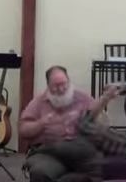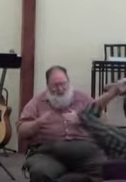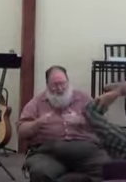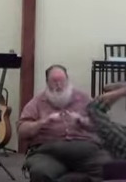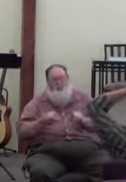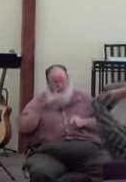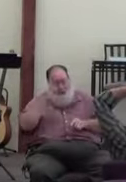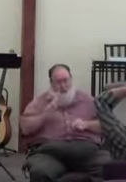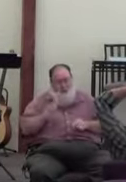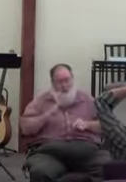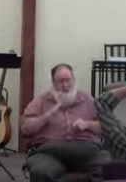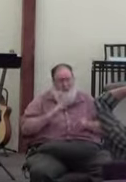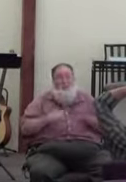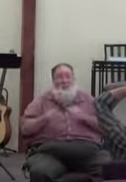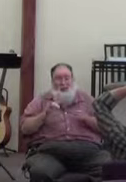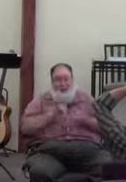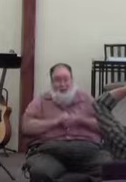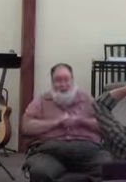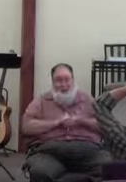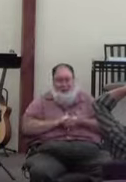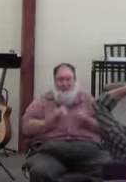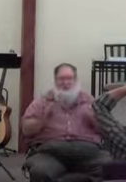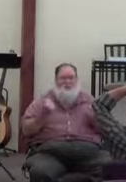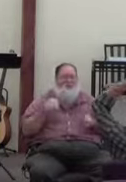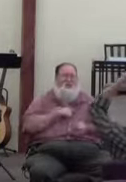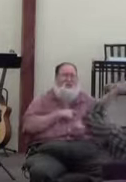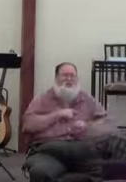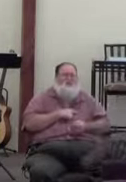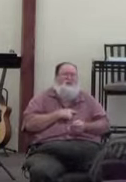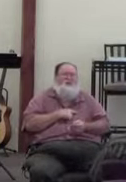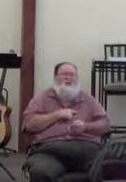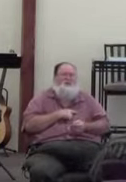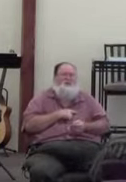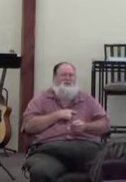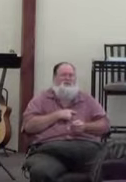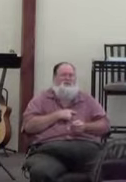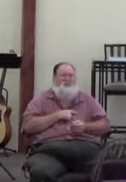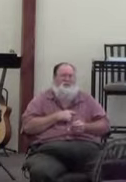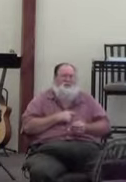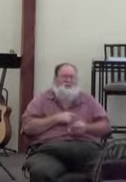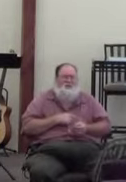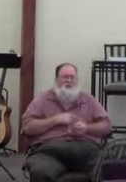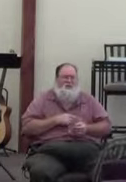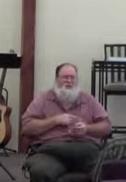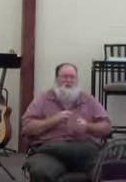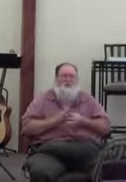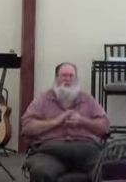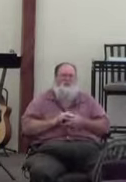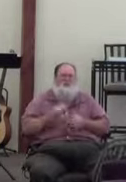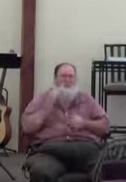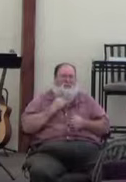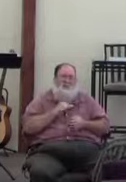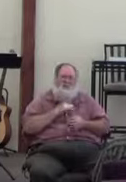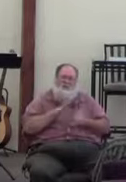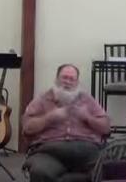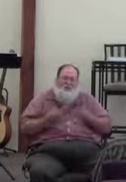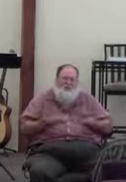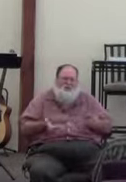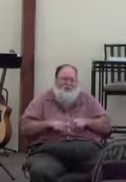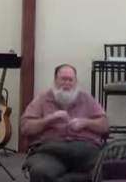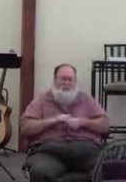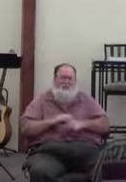many of us right now enveloped with Israel and all the things going on in this earth. And